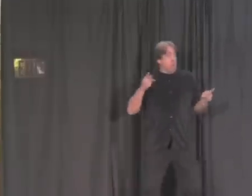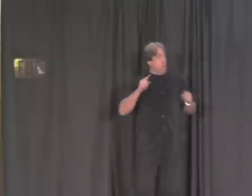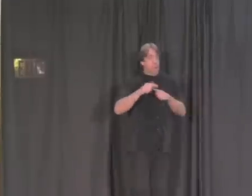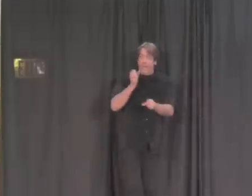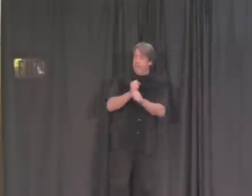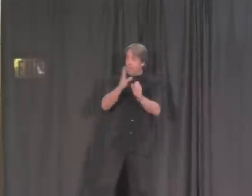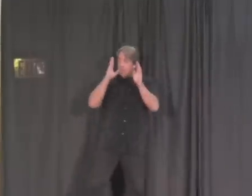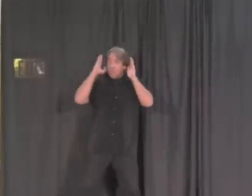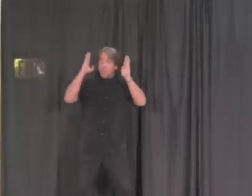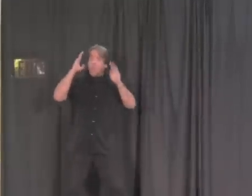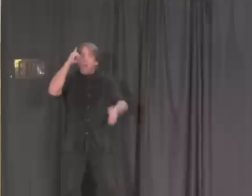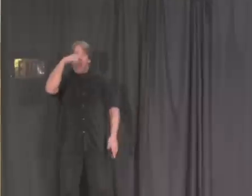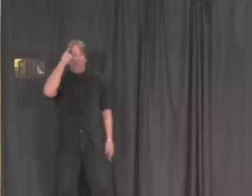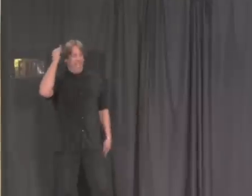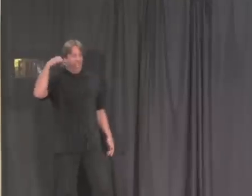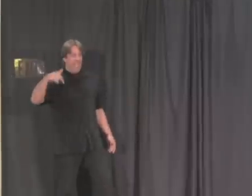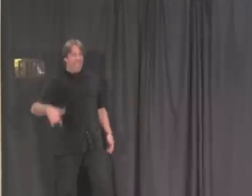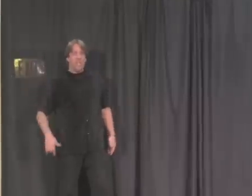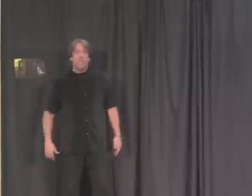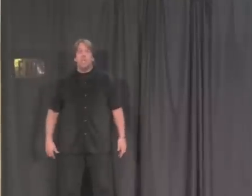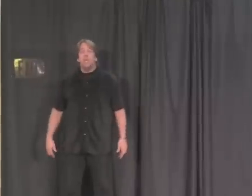That people, when they get each other's attention, they look like this.